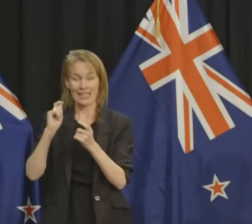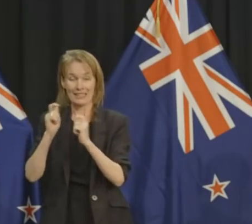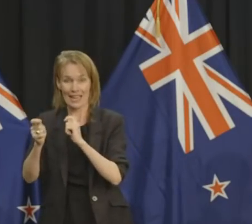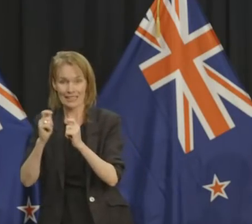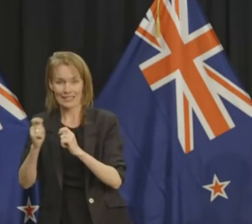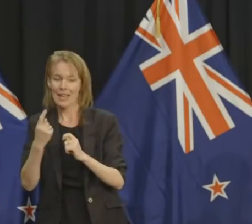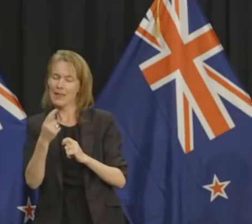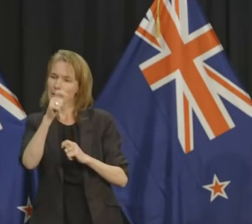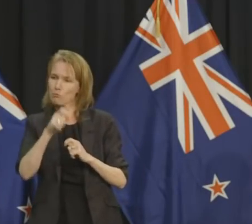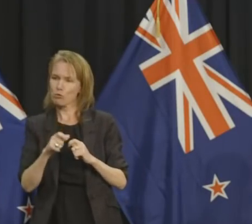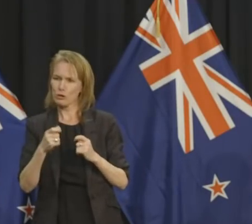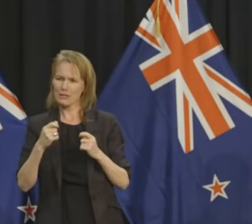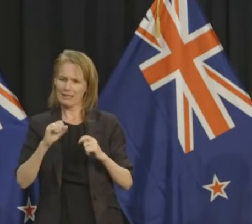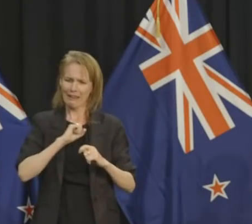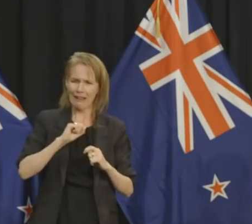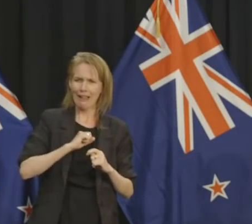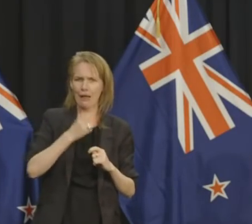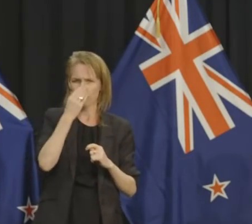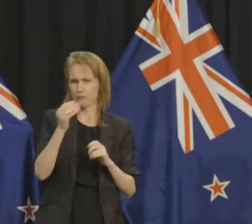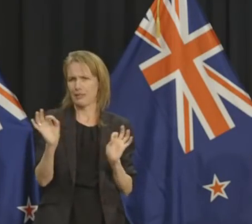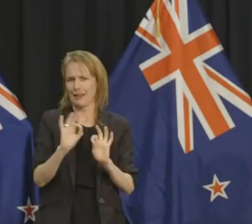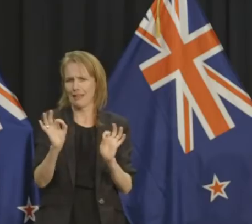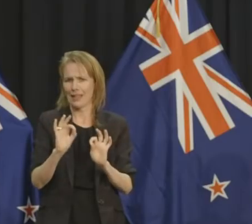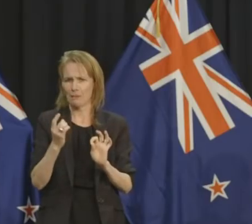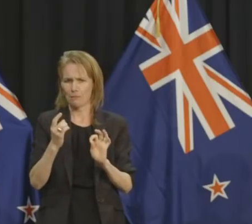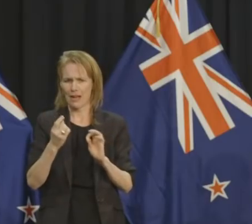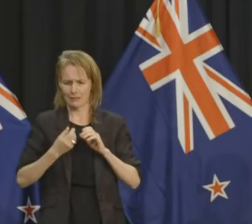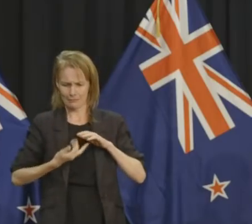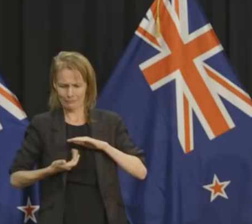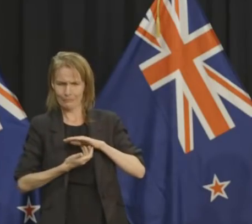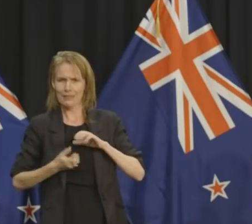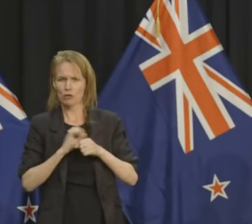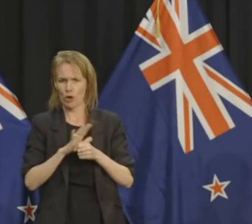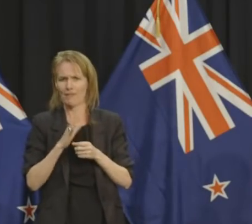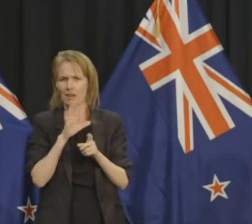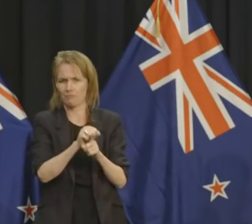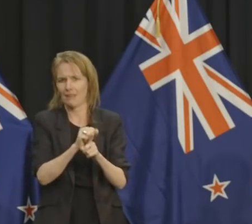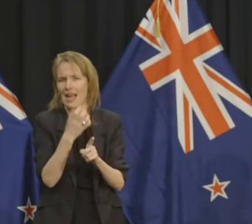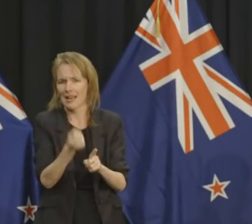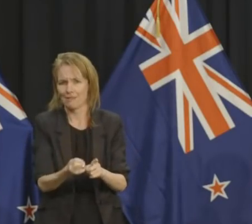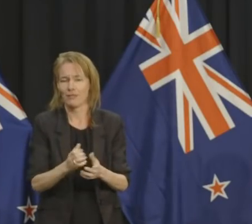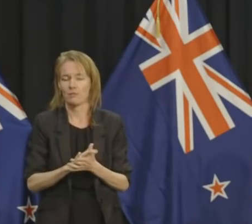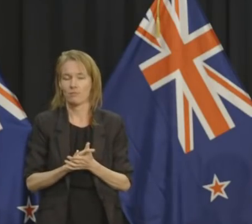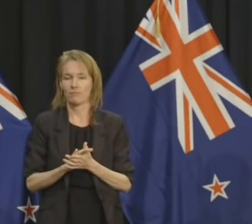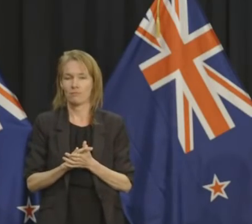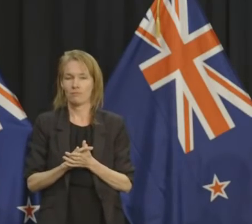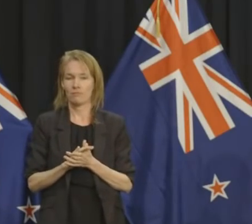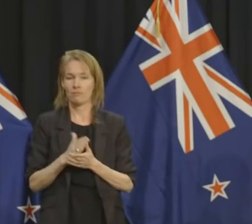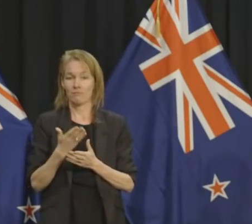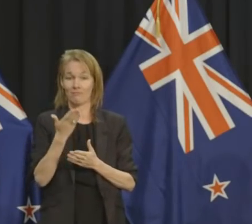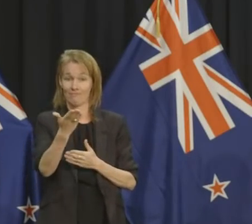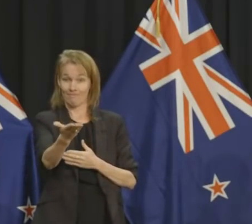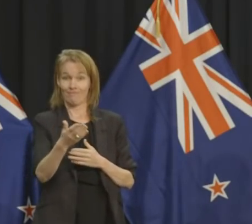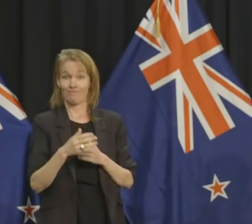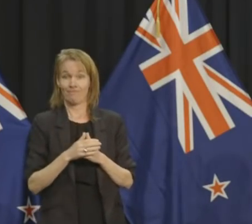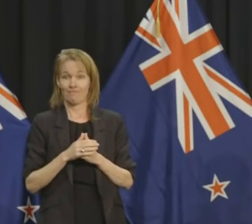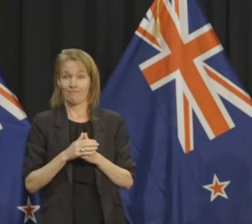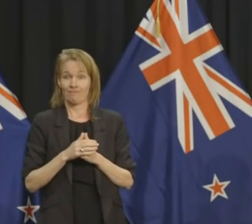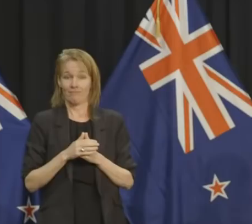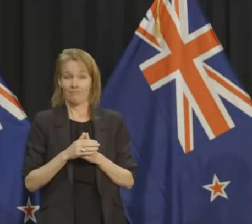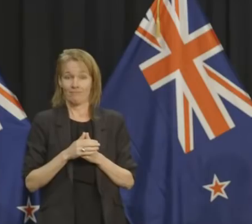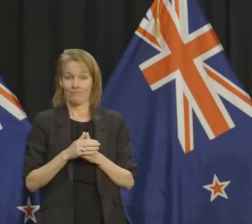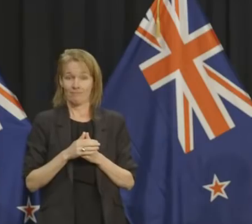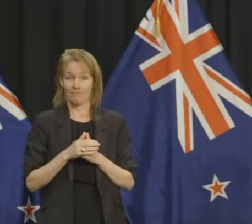supposed to be happening on day 3, and now someone who might have been stopped from leaving because he has